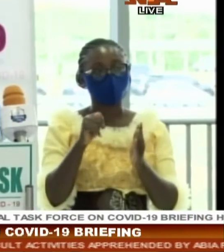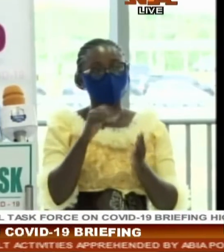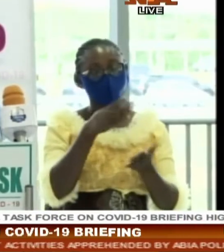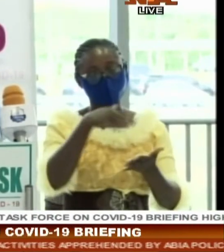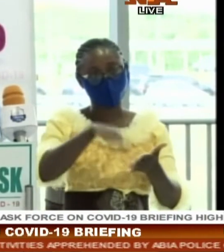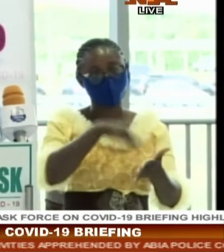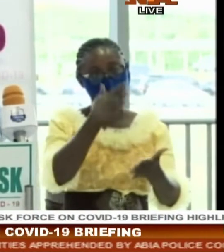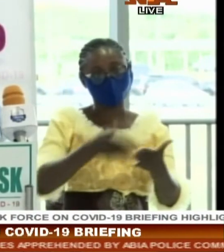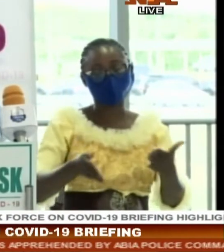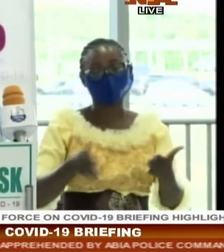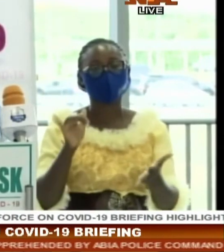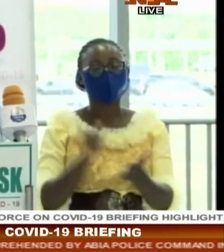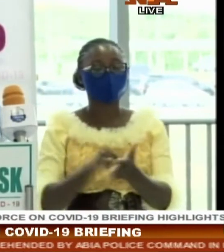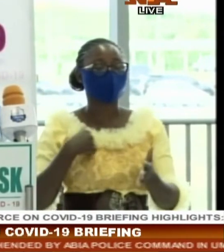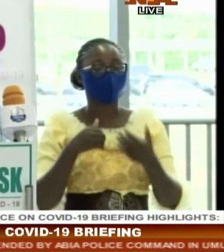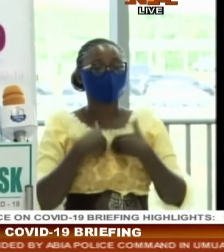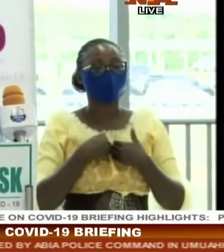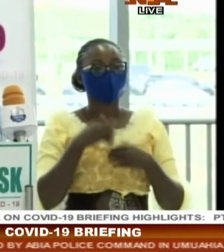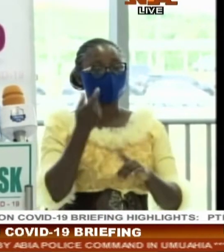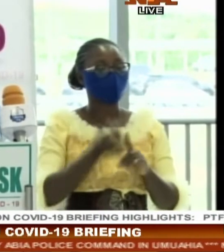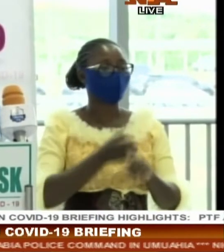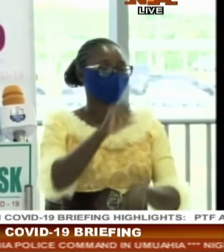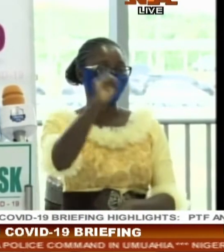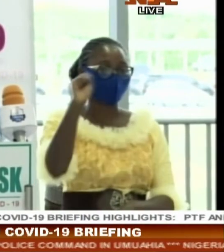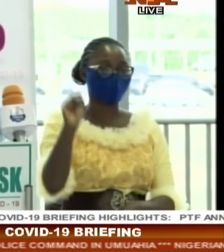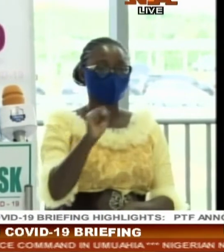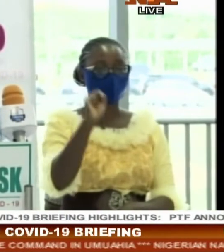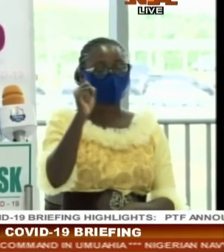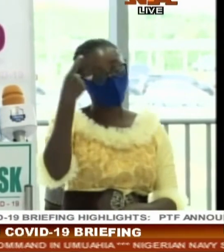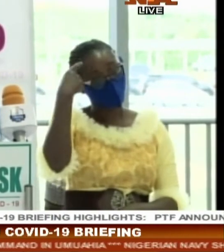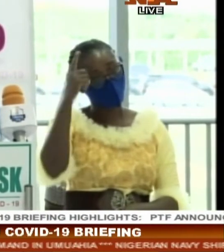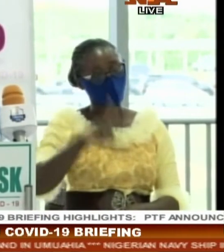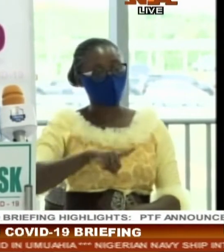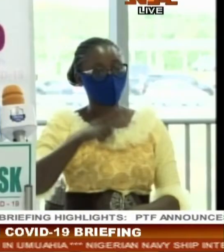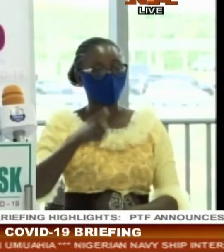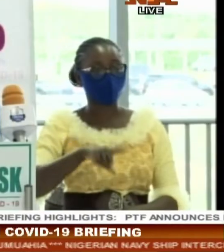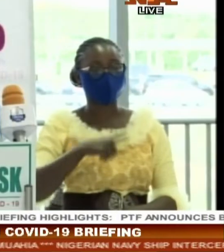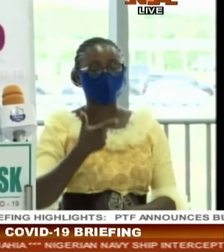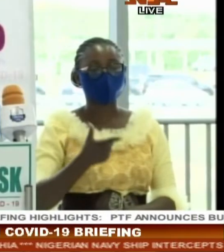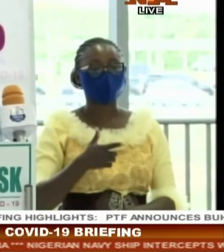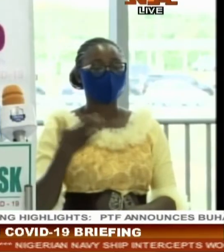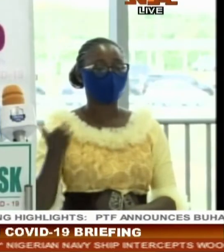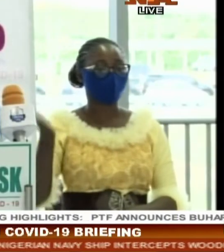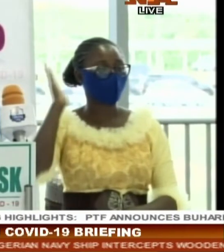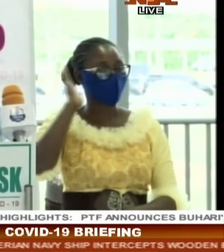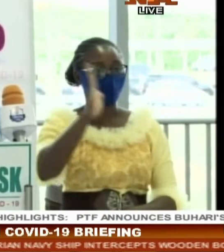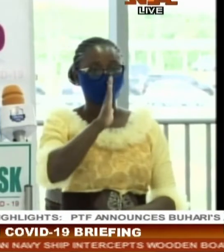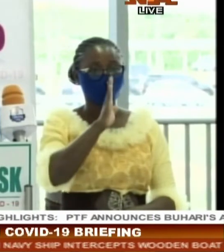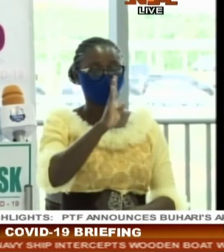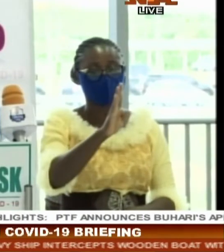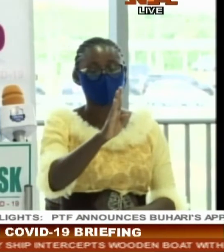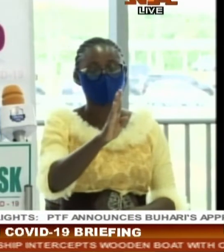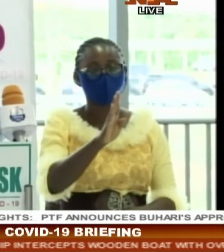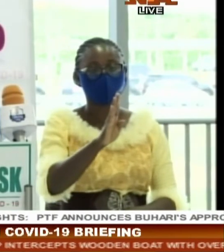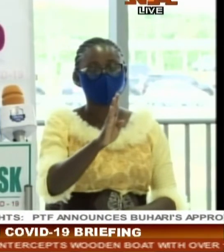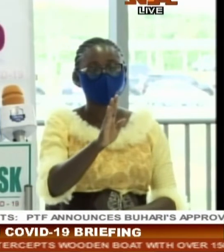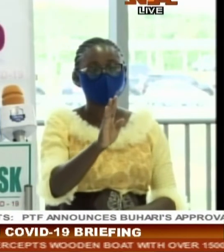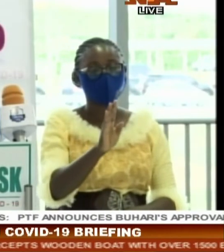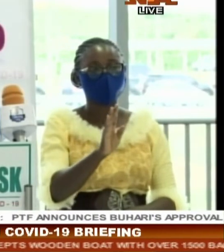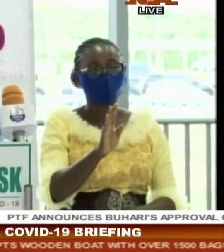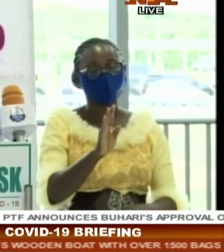Beginning on Saturday, for Lagos, there will be BA,